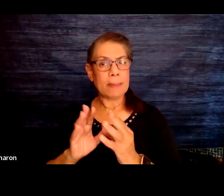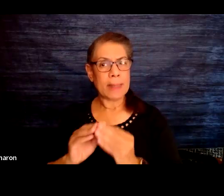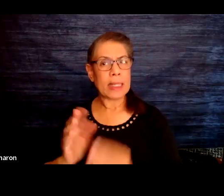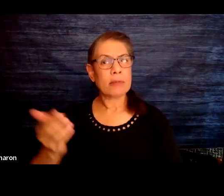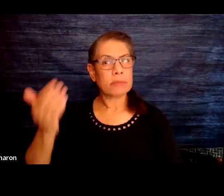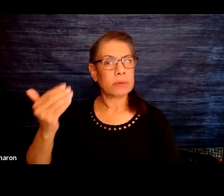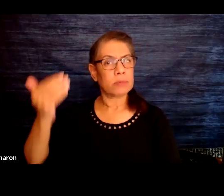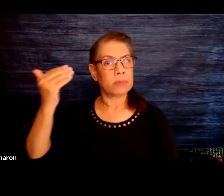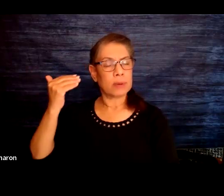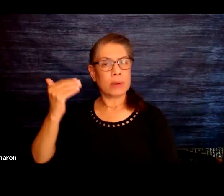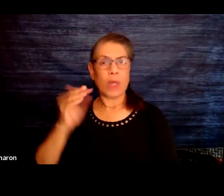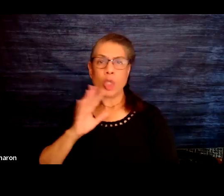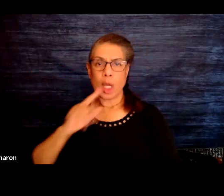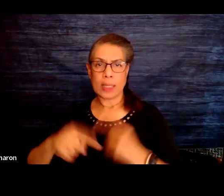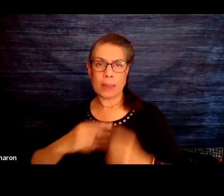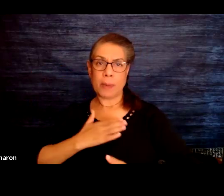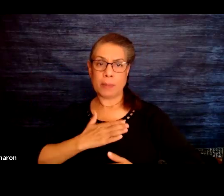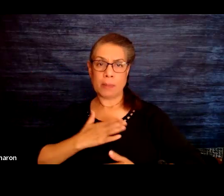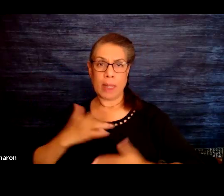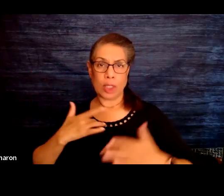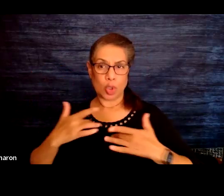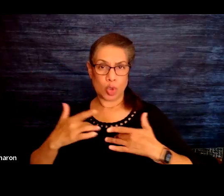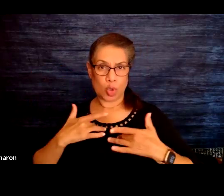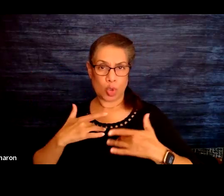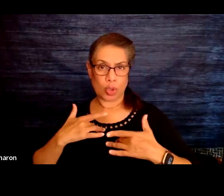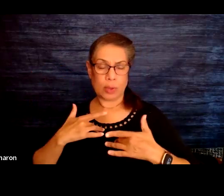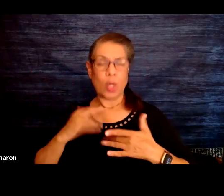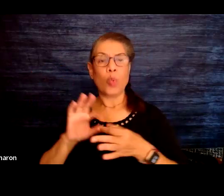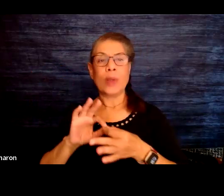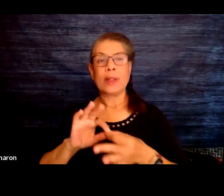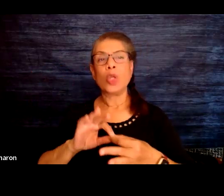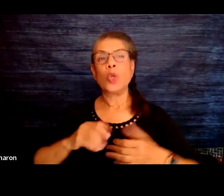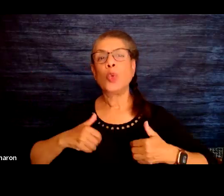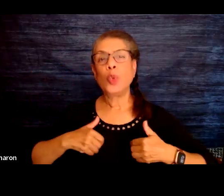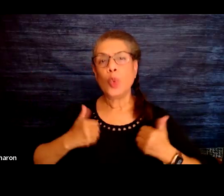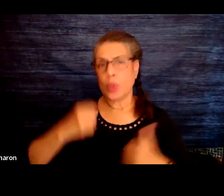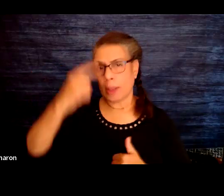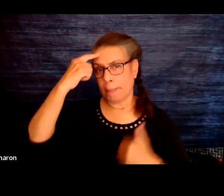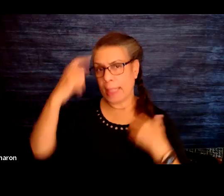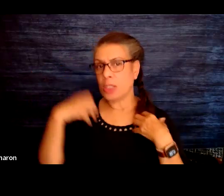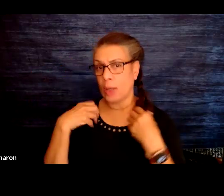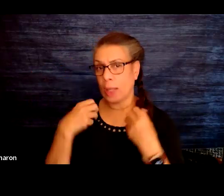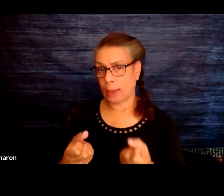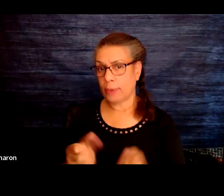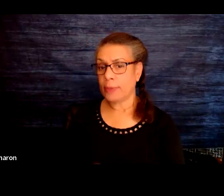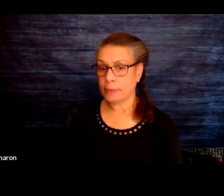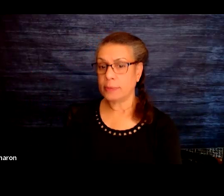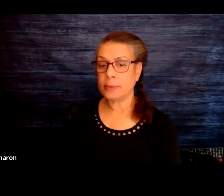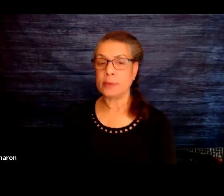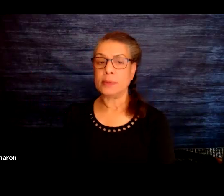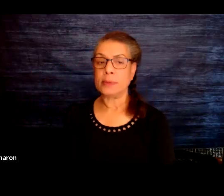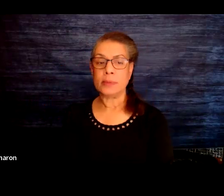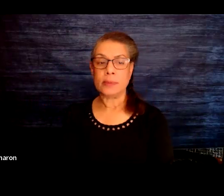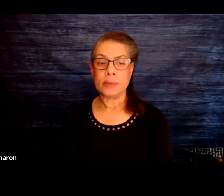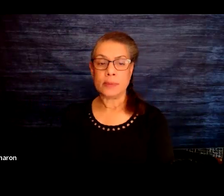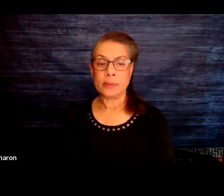the concerns that she has regarding youth mental health. En particular en relación con el uso